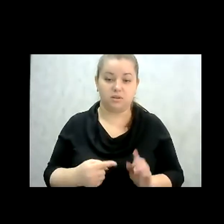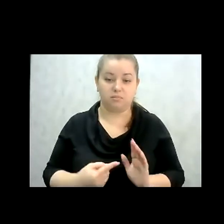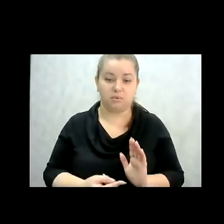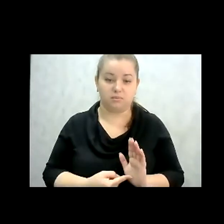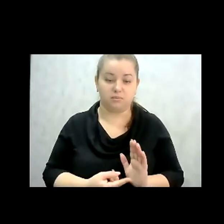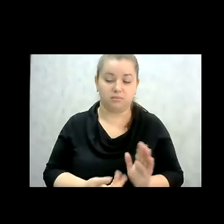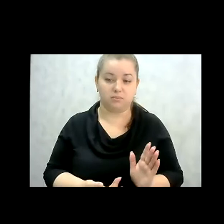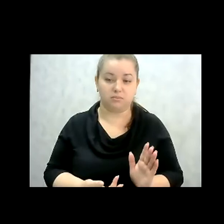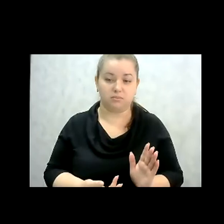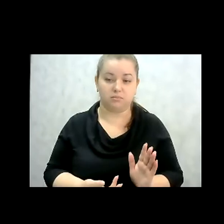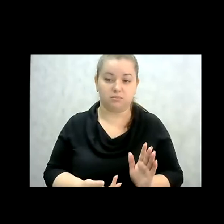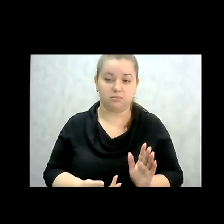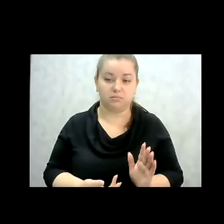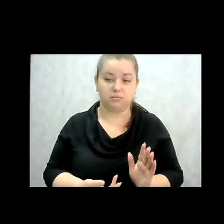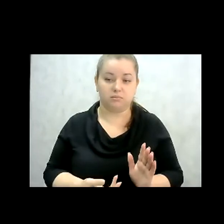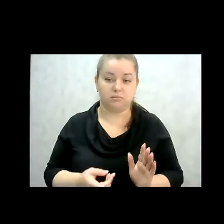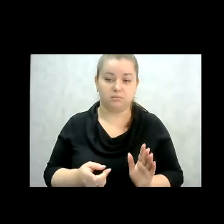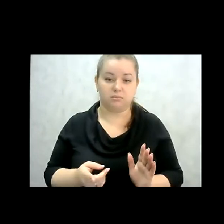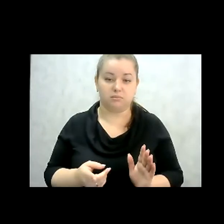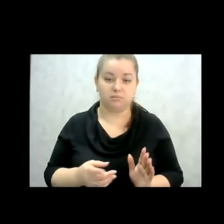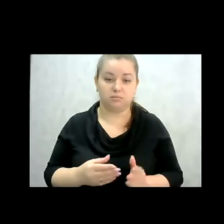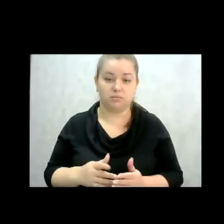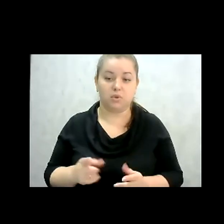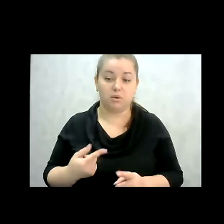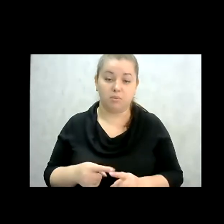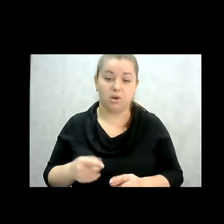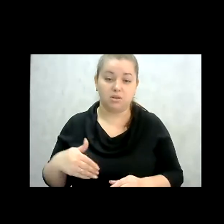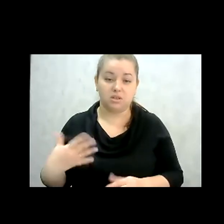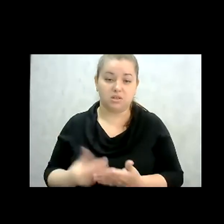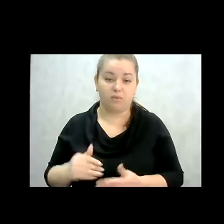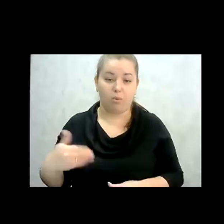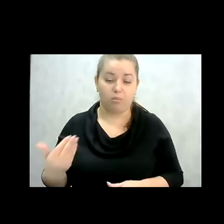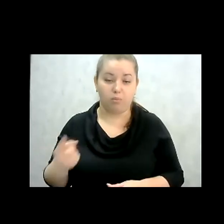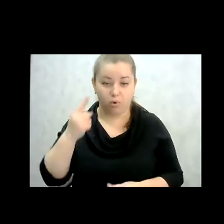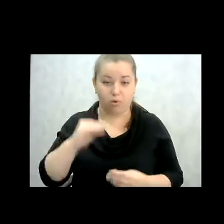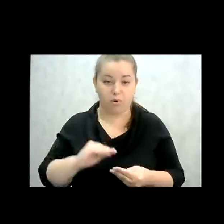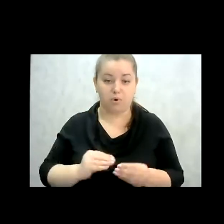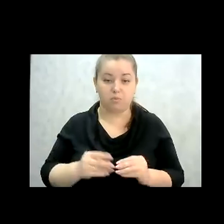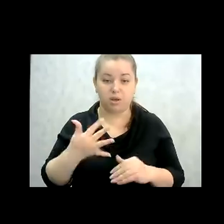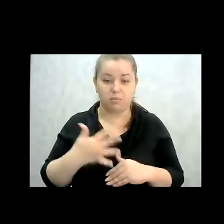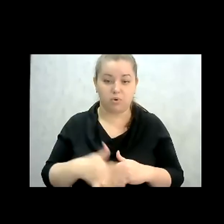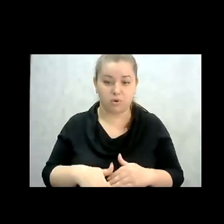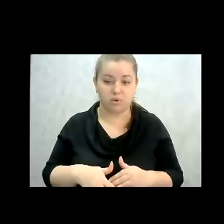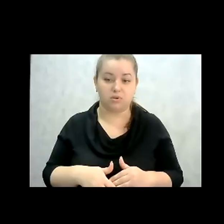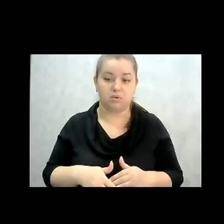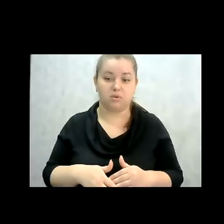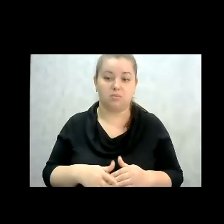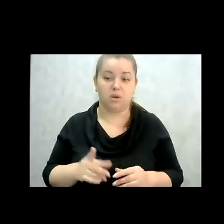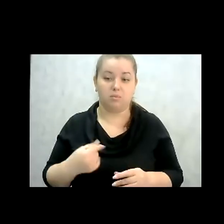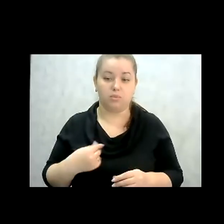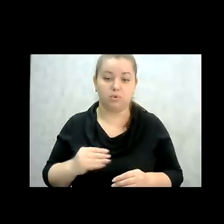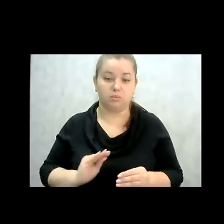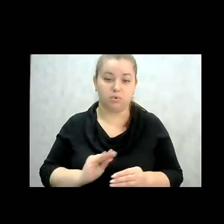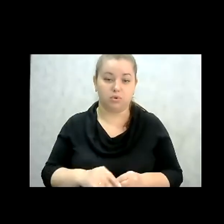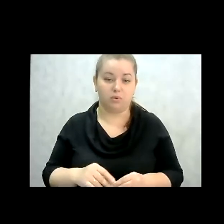regrettably, all this matter cannot be fully resolved by our commission. Yet we understand the issues.